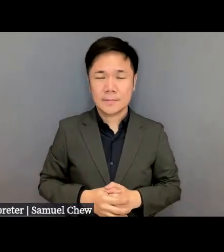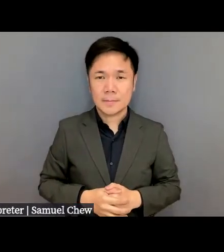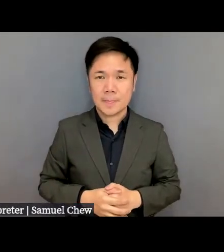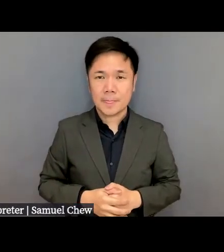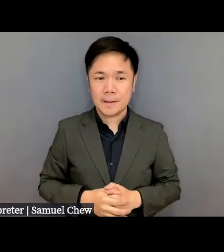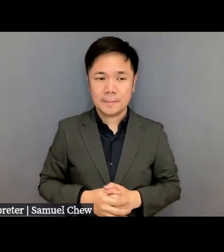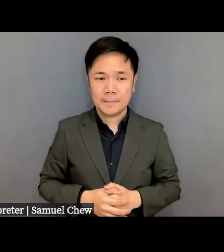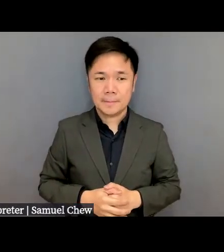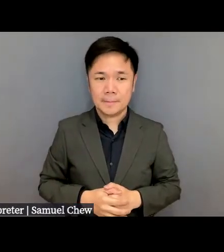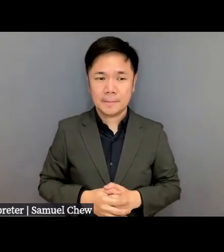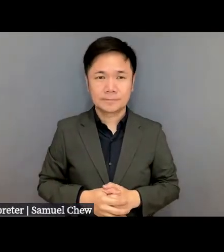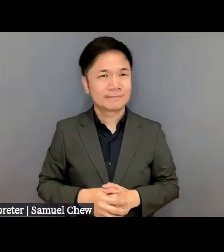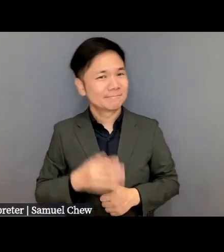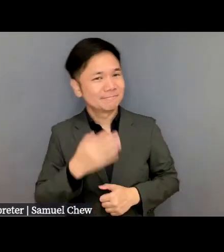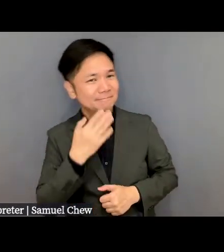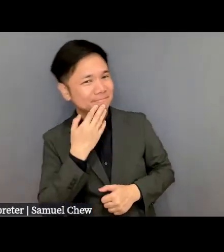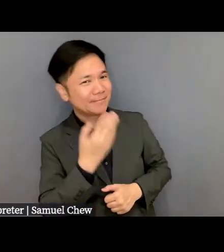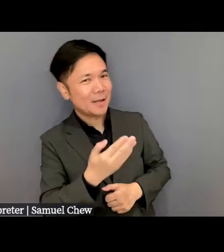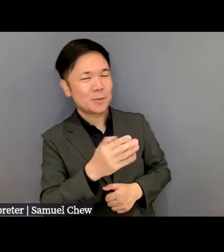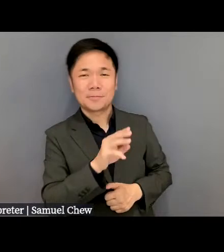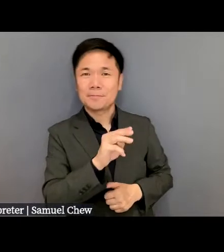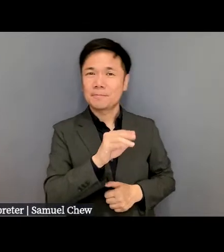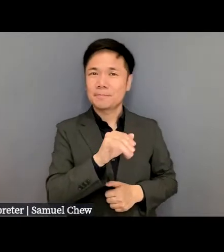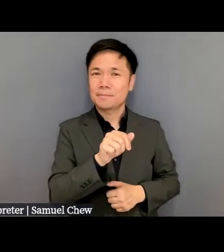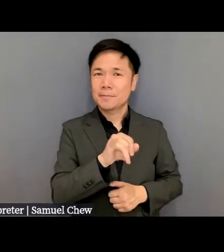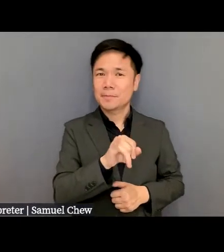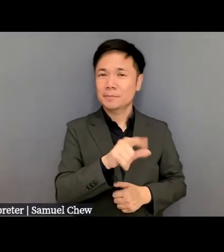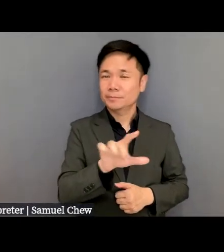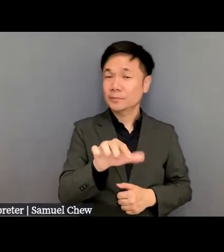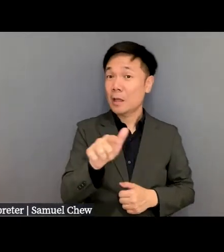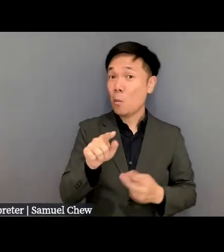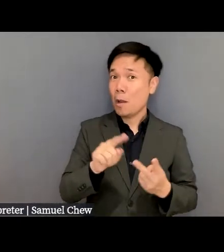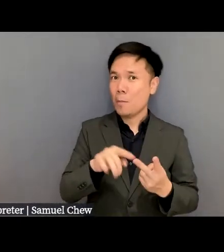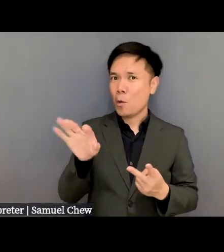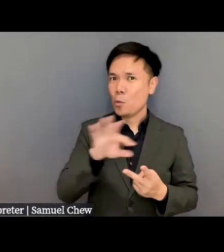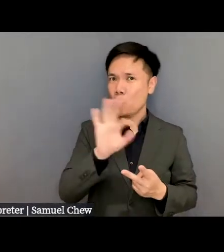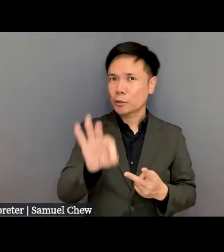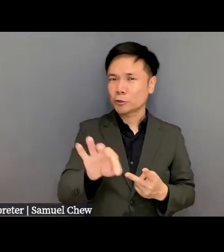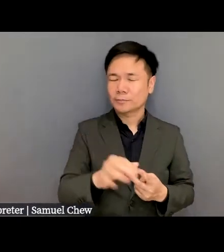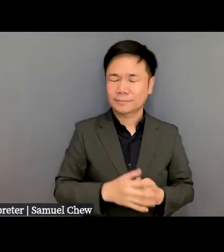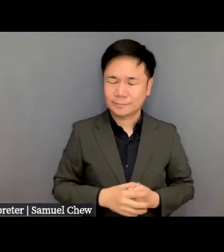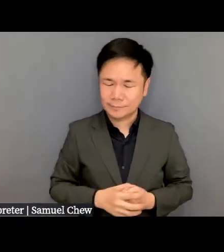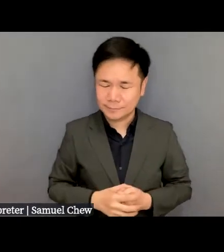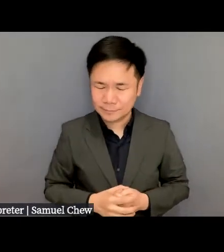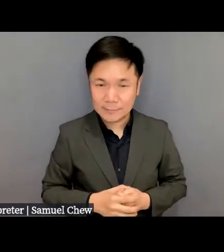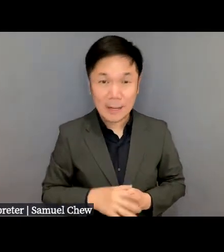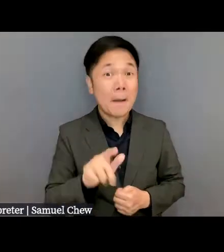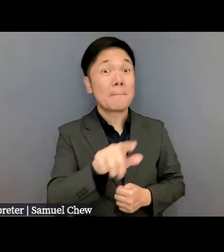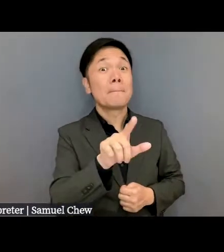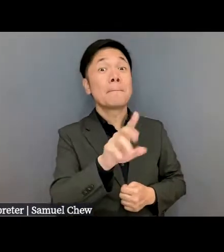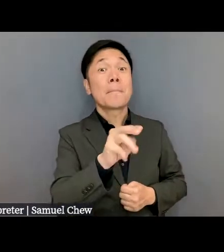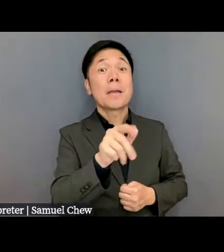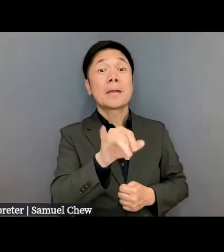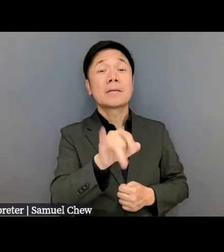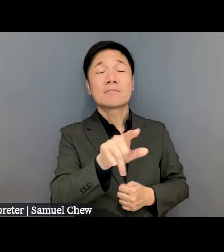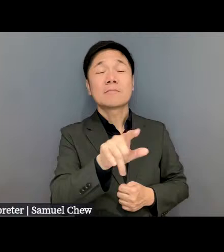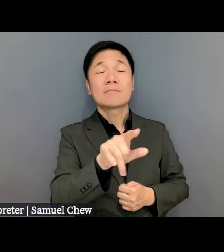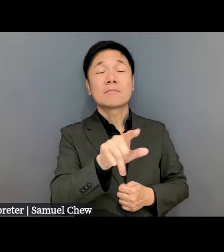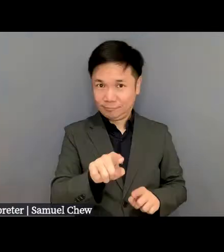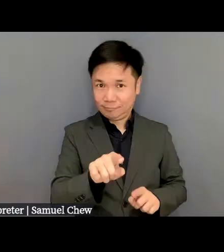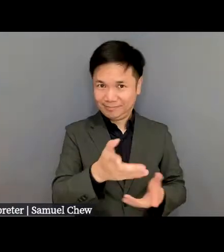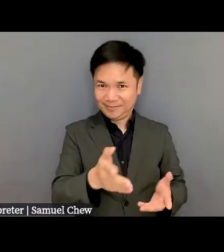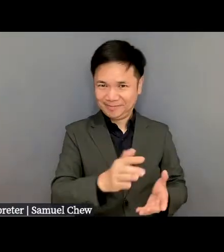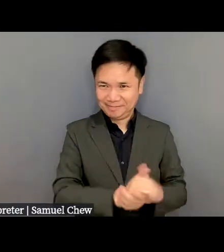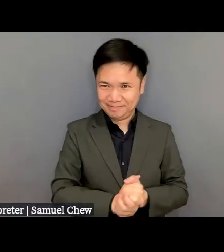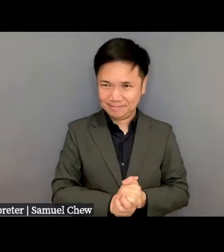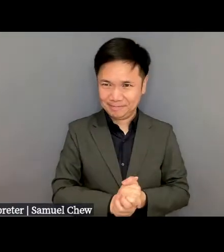Thank you so much. And now, so we have another question. So I'll go to you first this time, May, please, as you're already here.